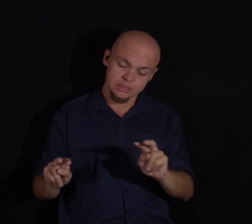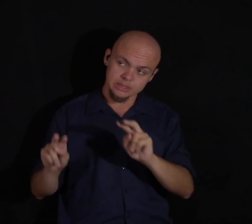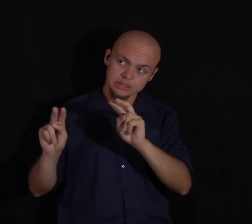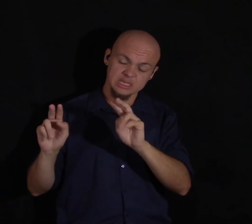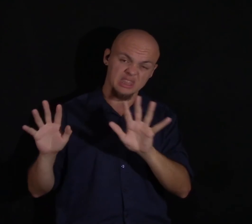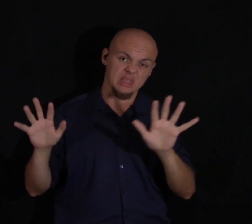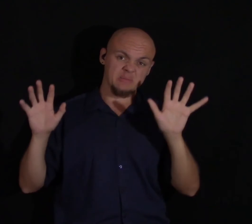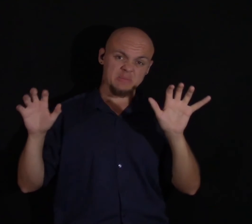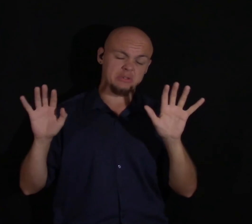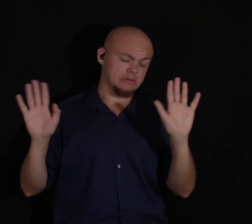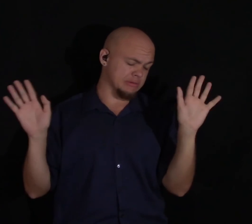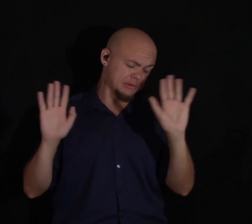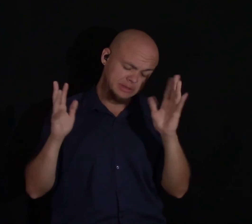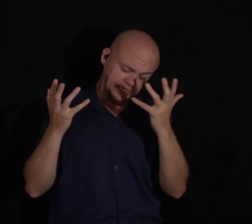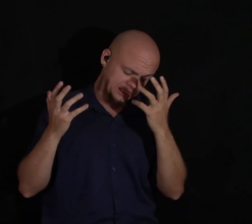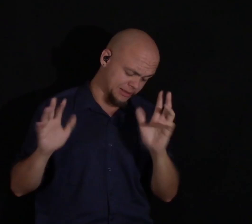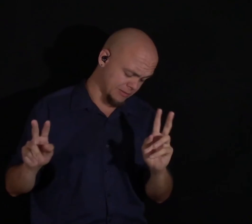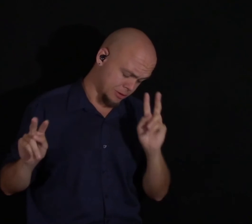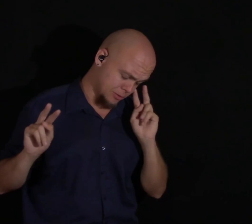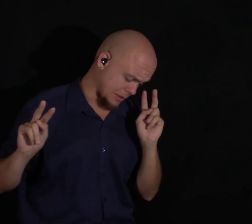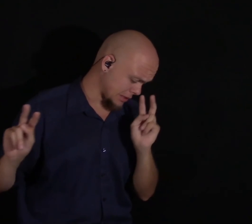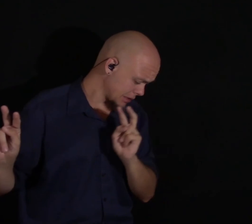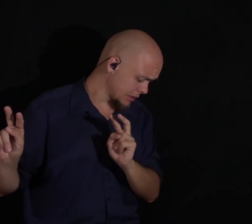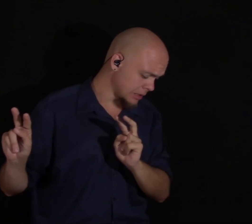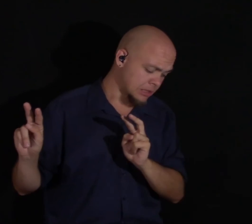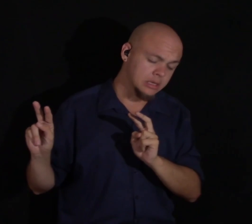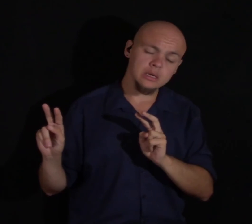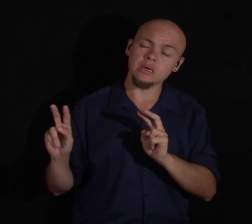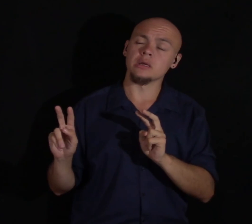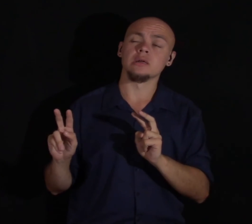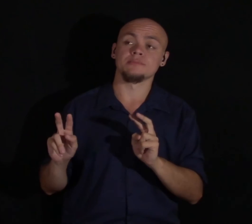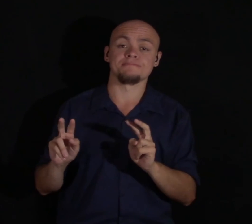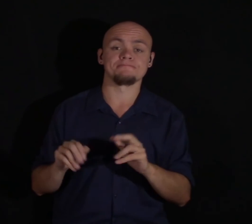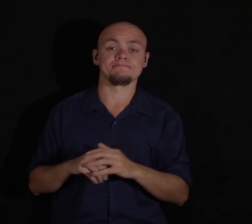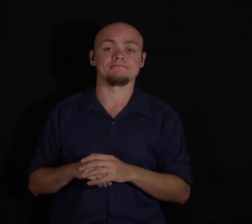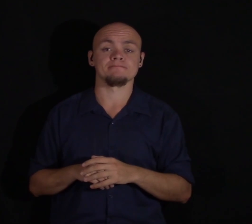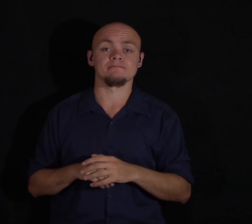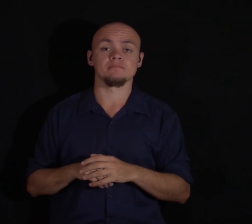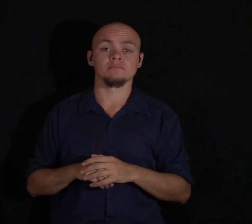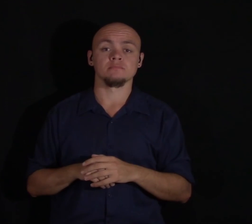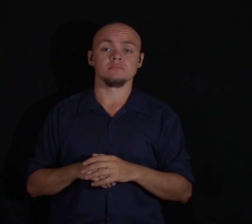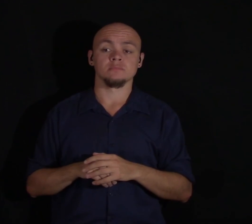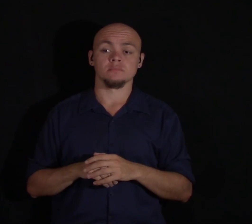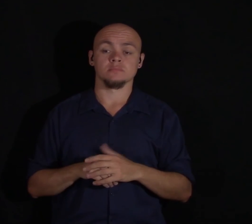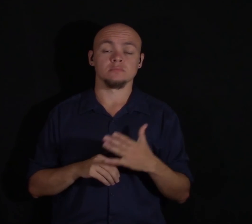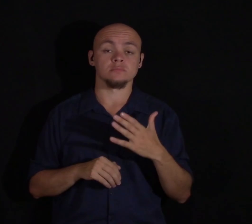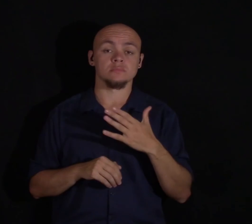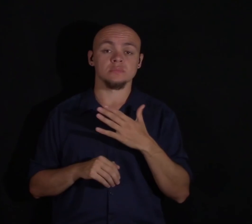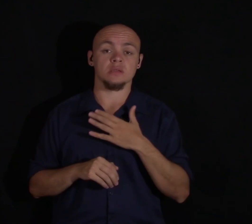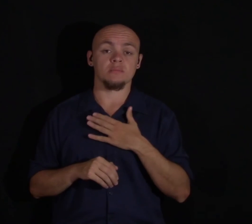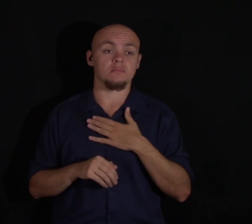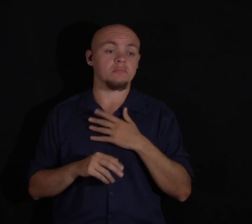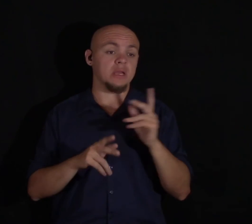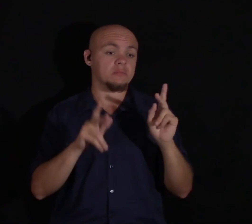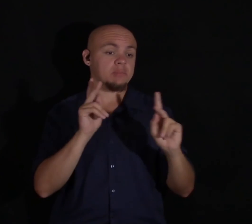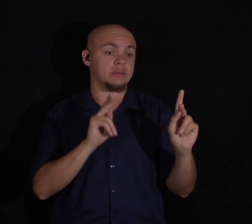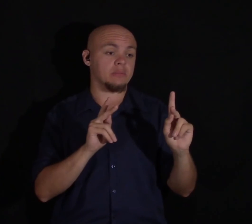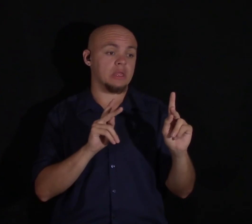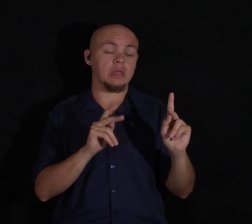I so much dreaded to behold. I feared to wander from the sight of my fellow creatures, lest when alone he should come